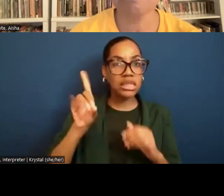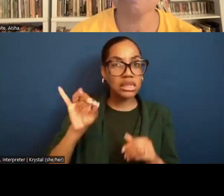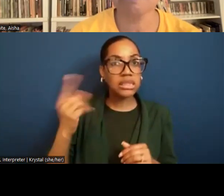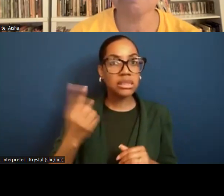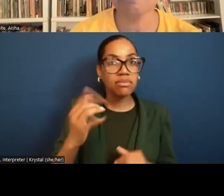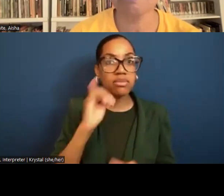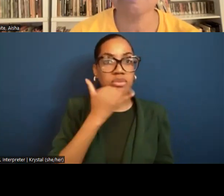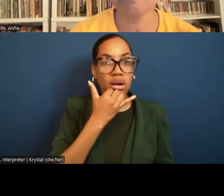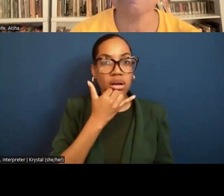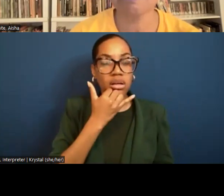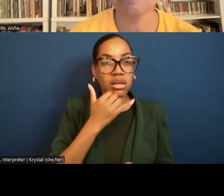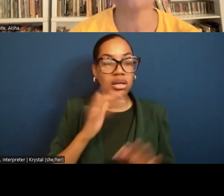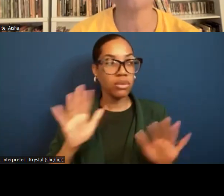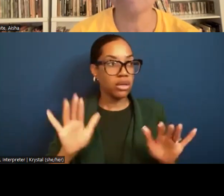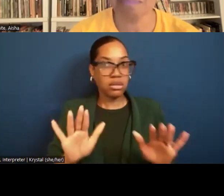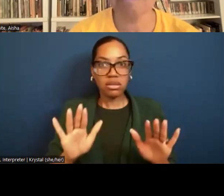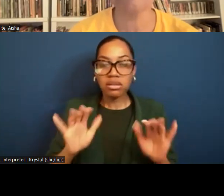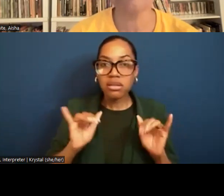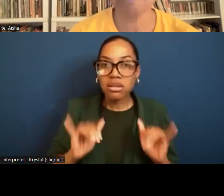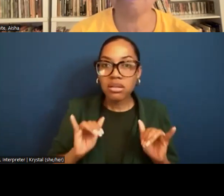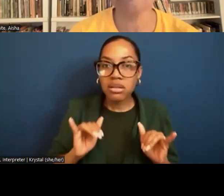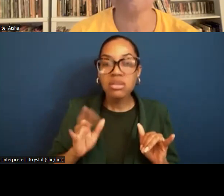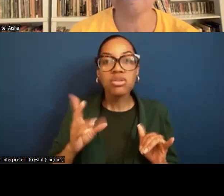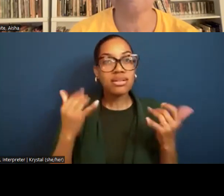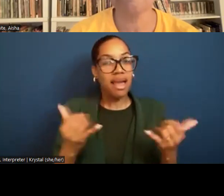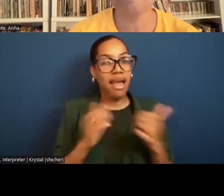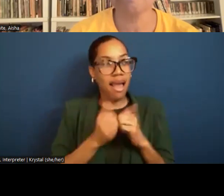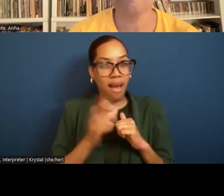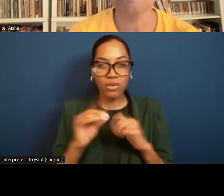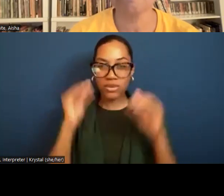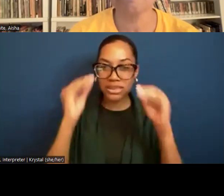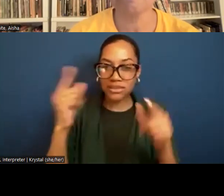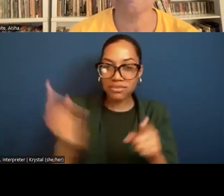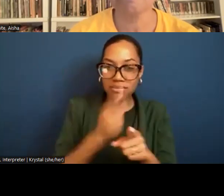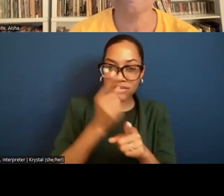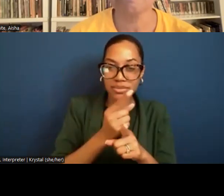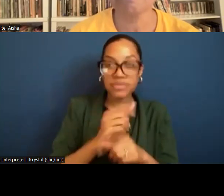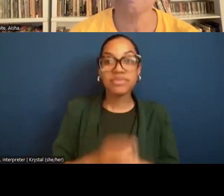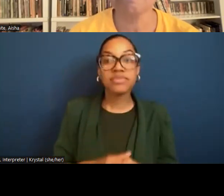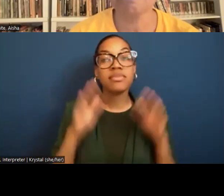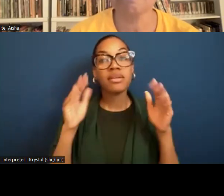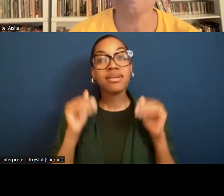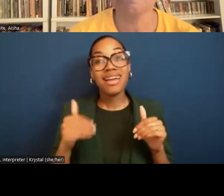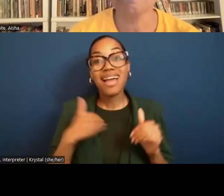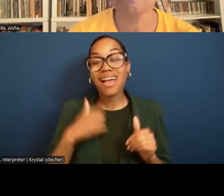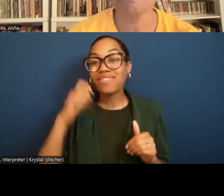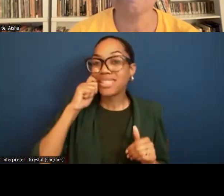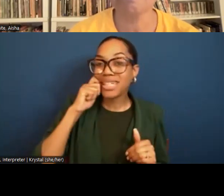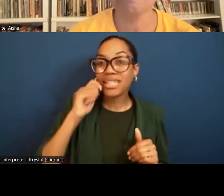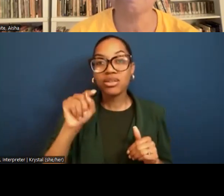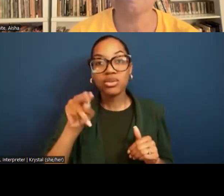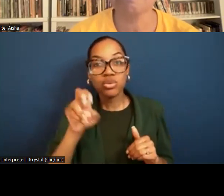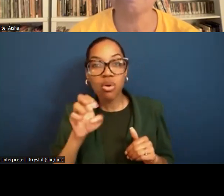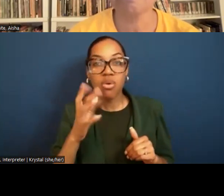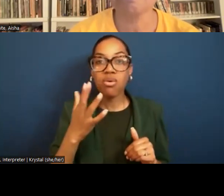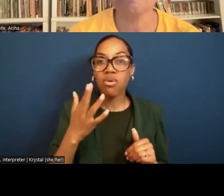and they're like, well, what do I do, right? And so that is the question, what do I do? We also have this, we have skin tone crayons and paint, right? So